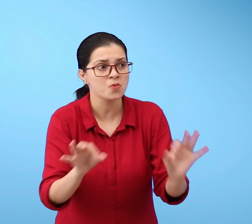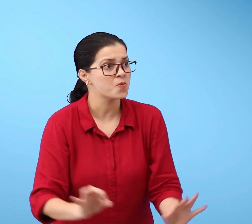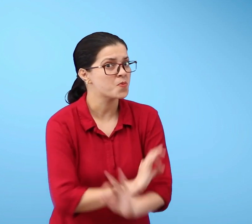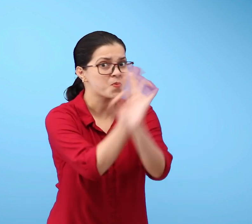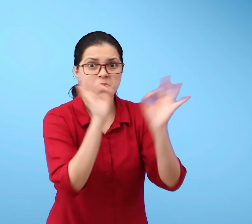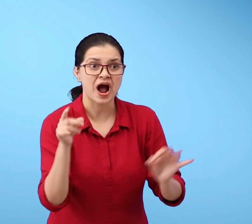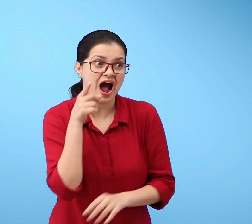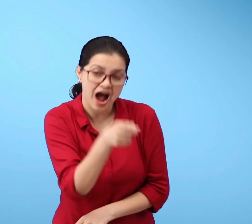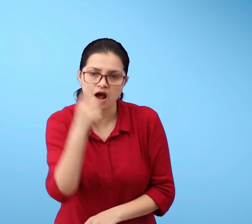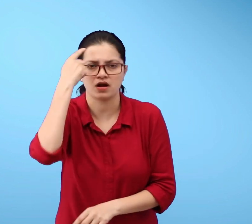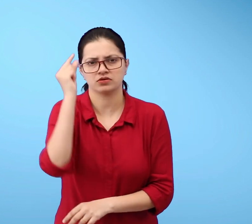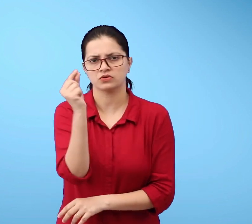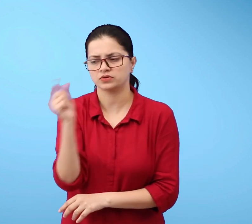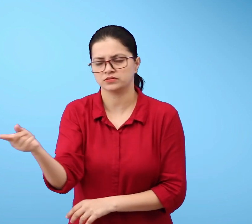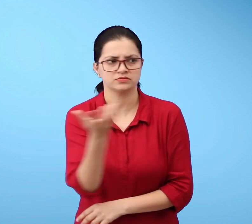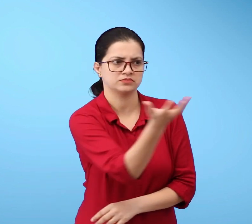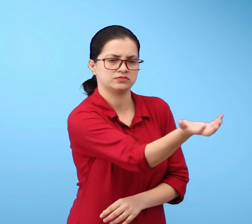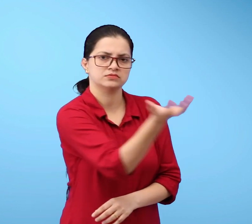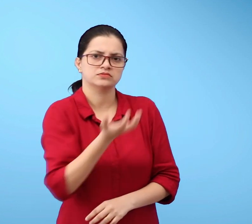where nobody has died.